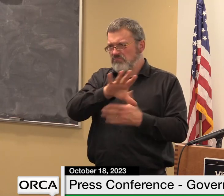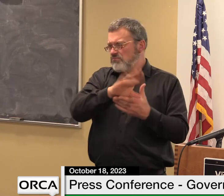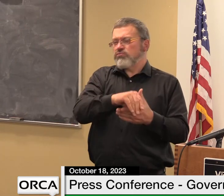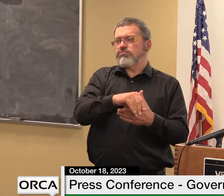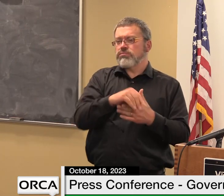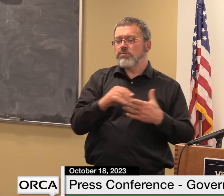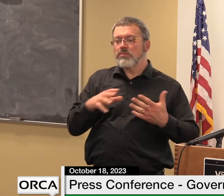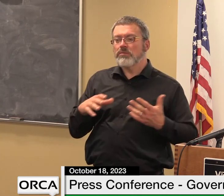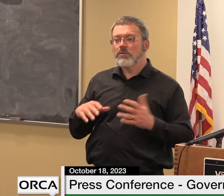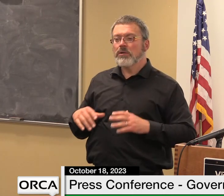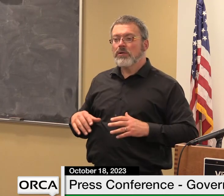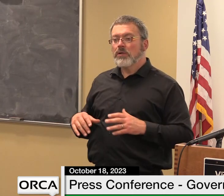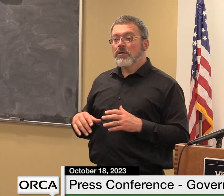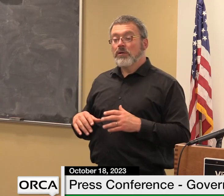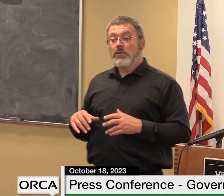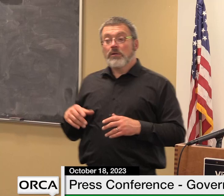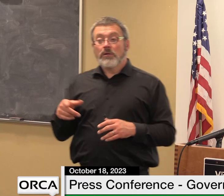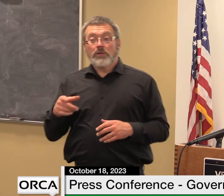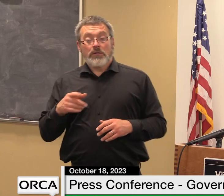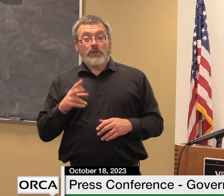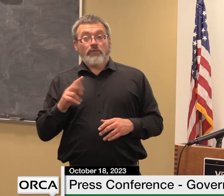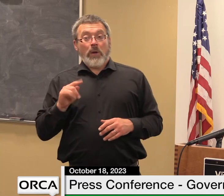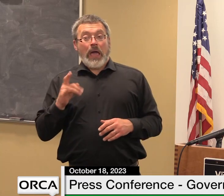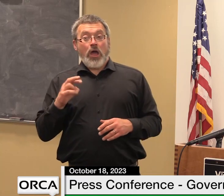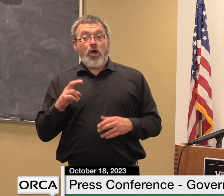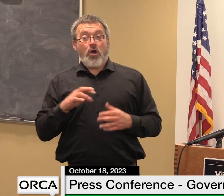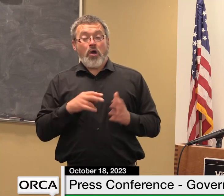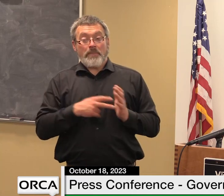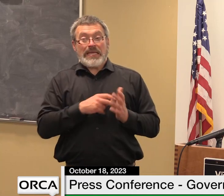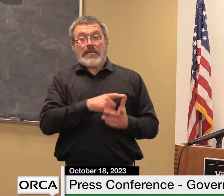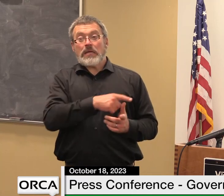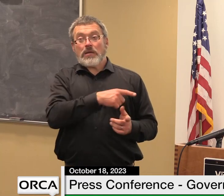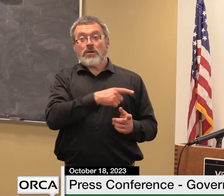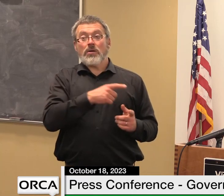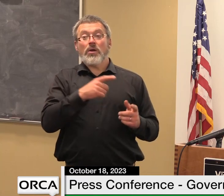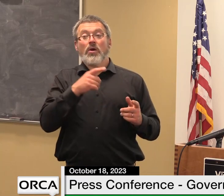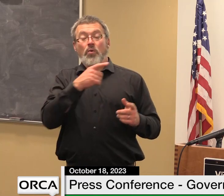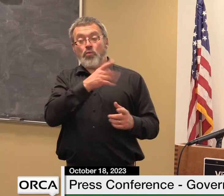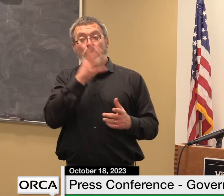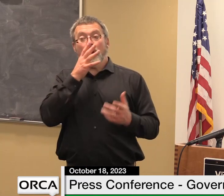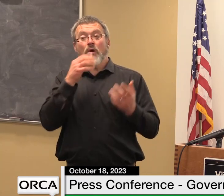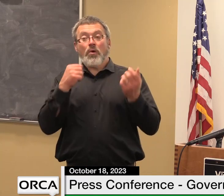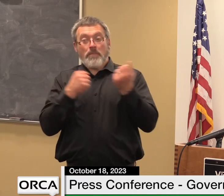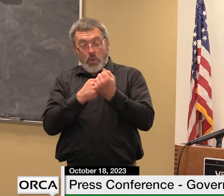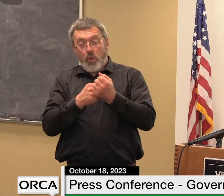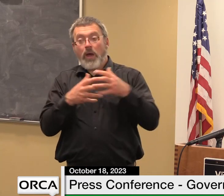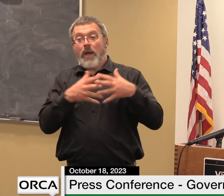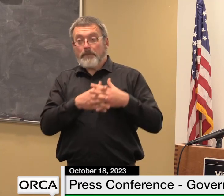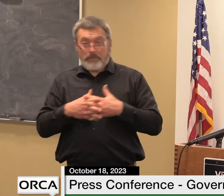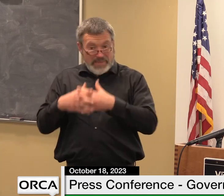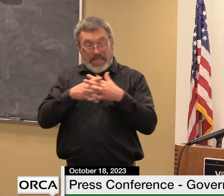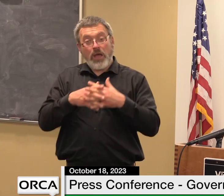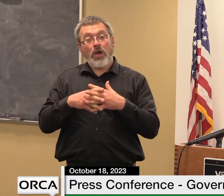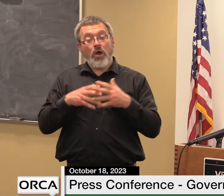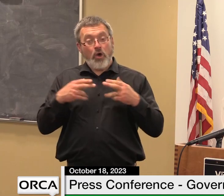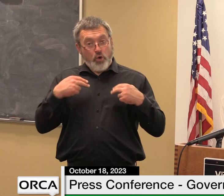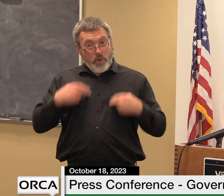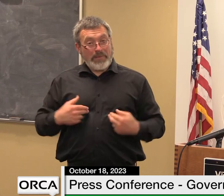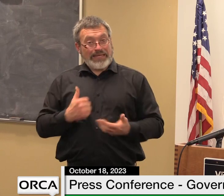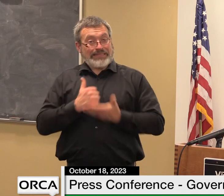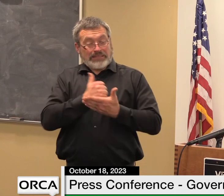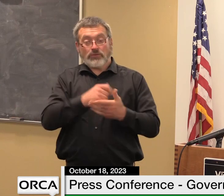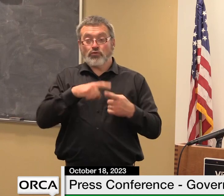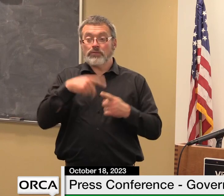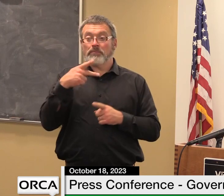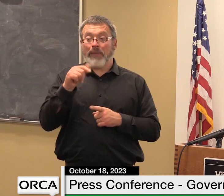So would you support U.S. humanitarian aid to Palestine? Yeah, I think